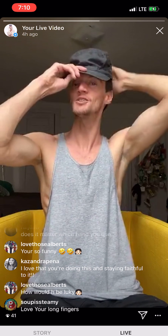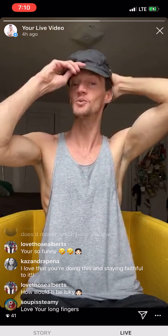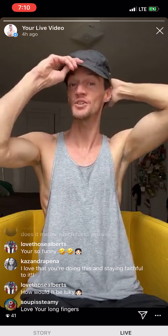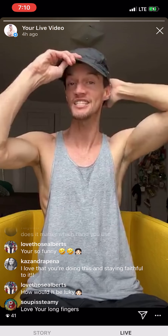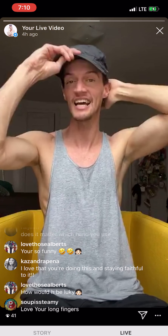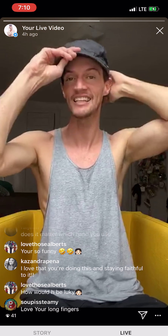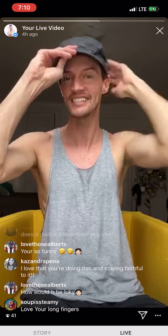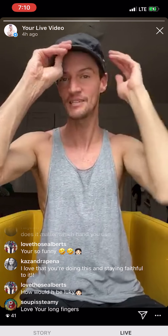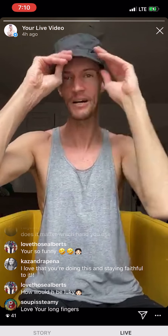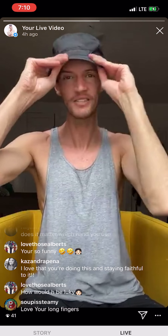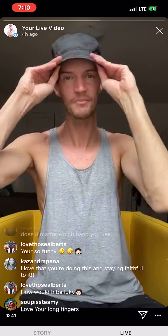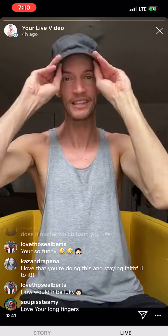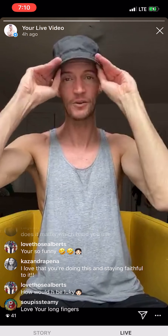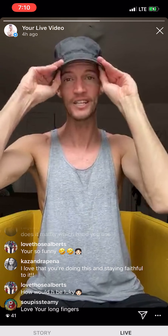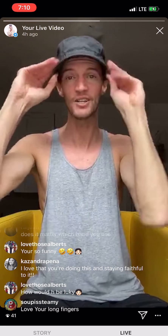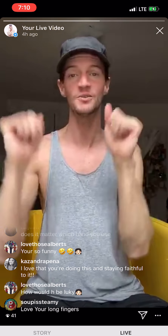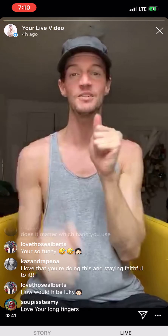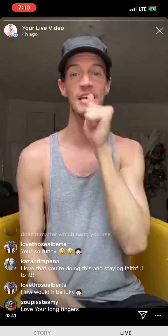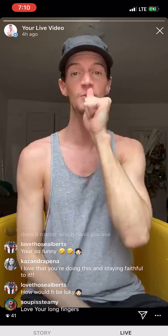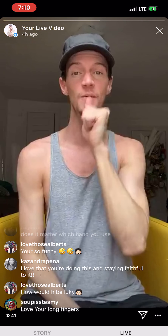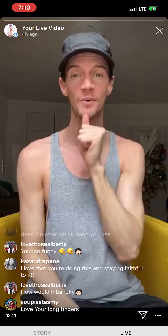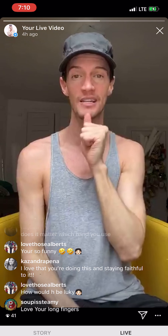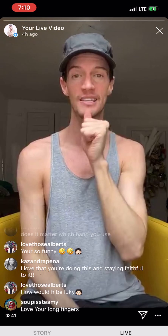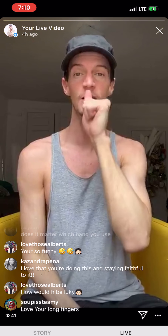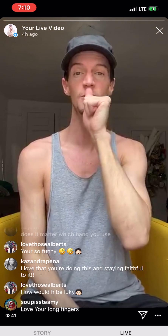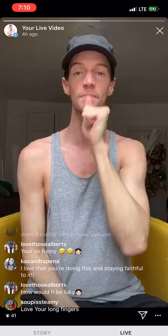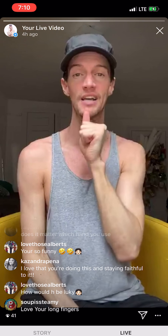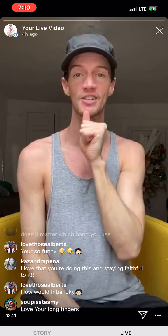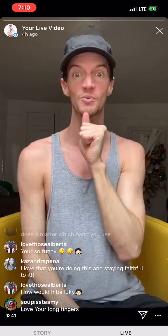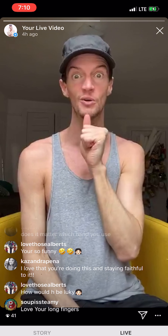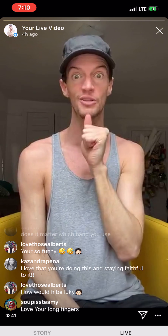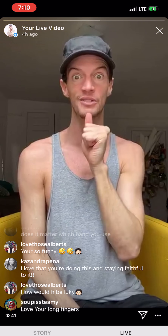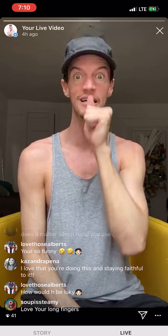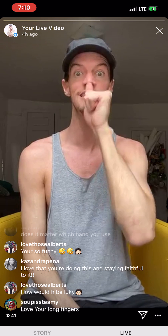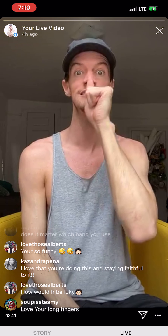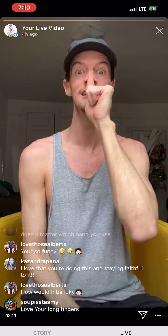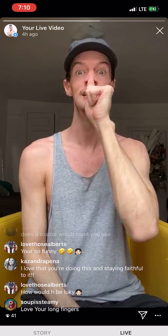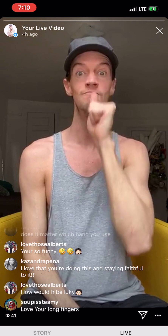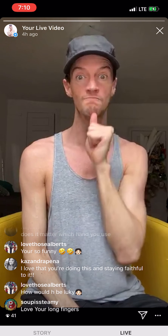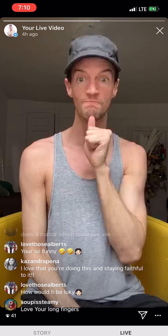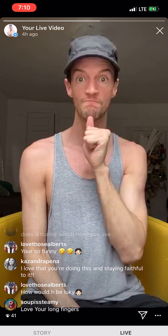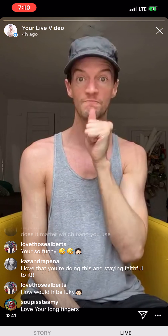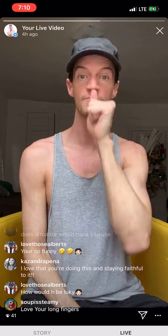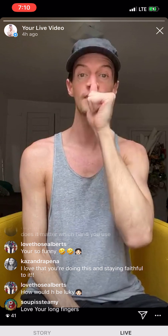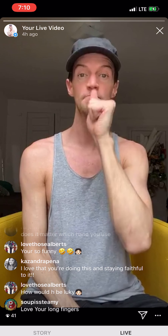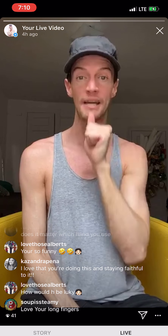we're silent about something that we don't say what we want to say. We're patient. We hold our tongues. Patient.